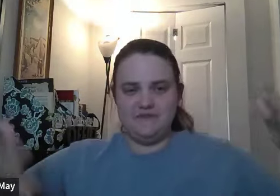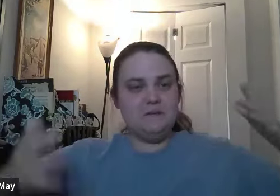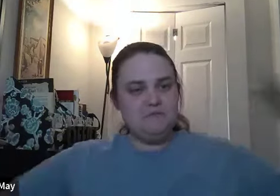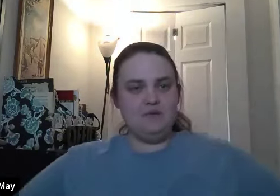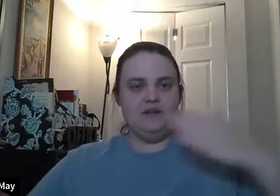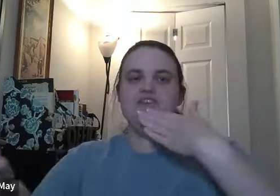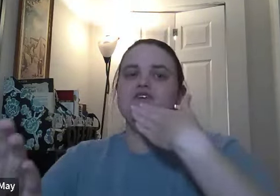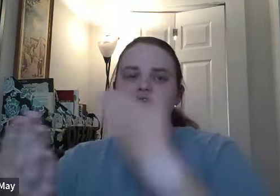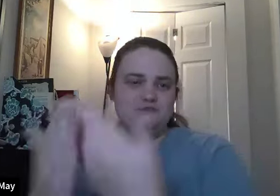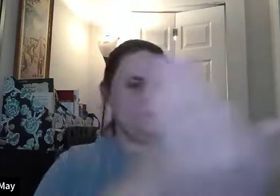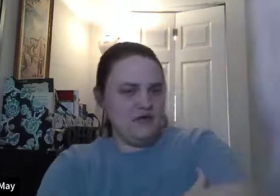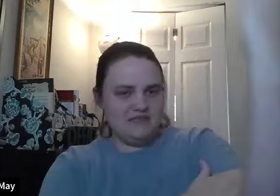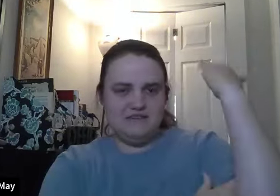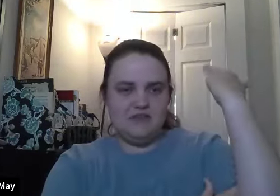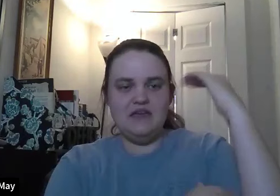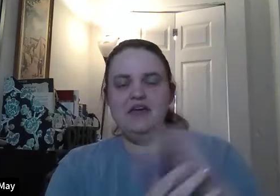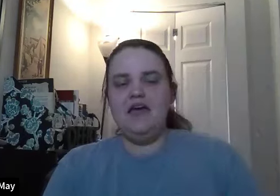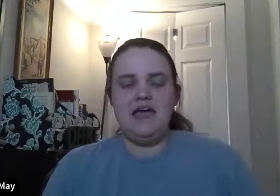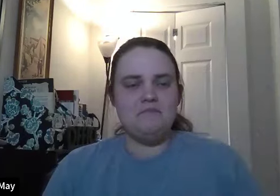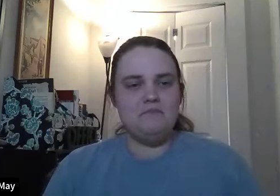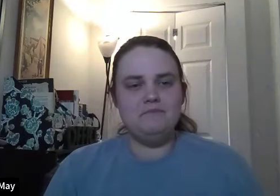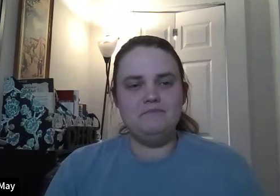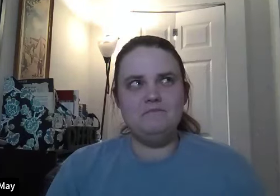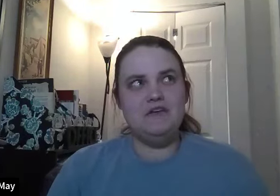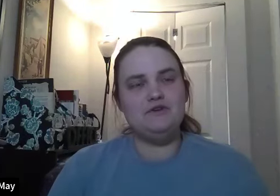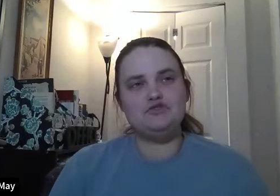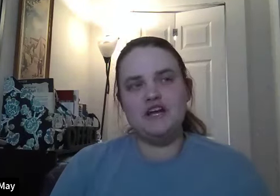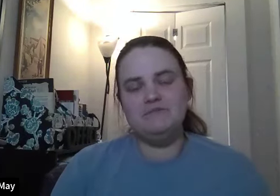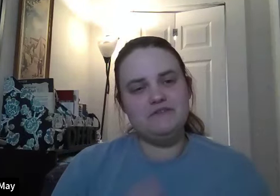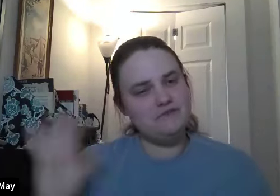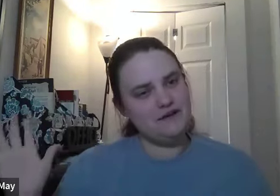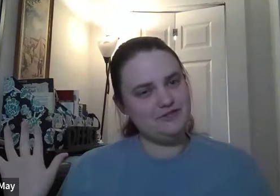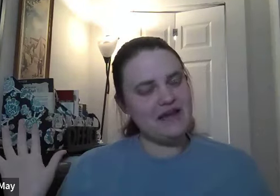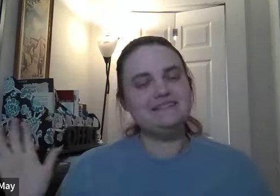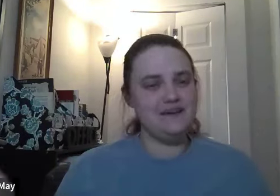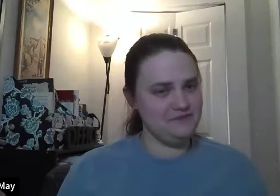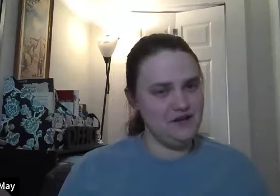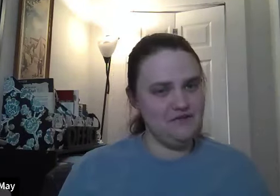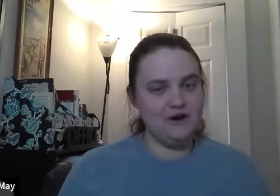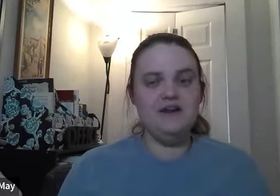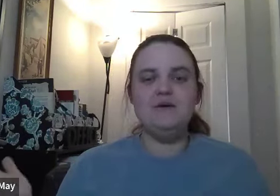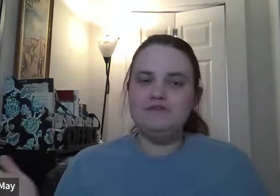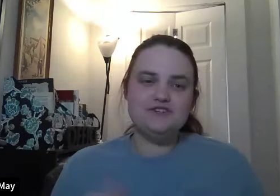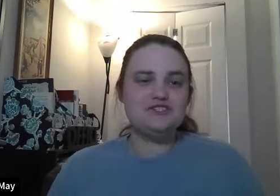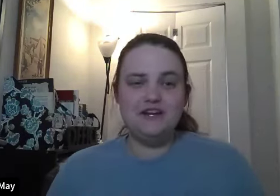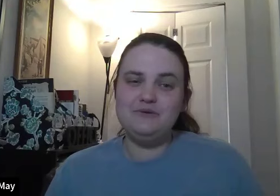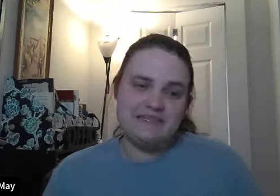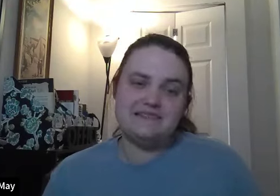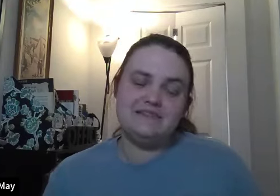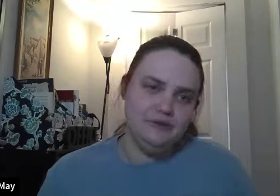very big one. You know, you have to use both hands and everything. And if you're trying to be the flair for dramatics, definitely go for it. But if you're just trying to do a basic little good